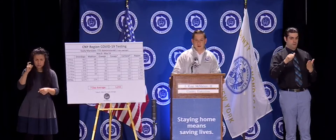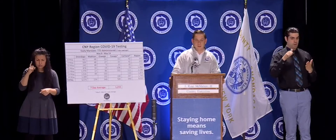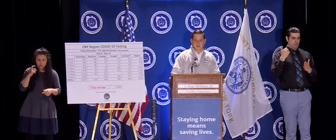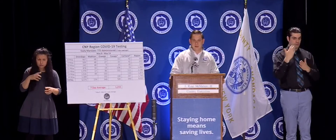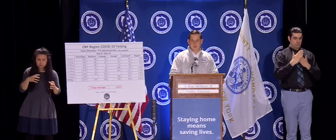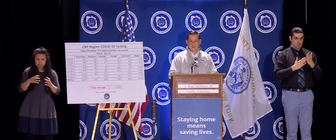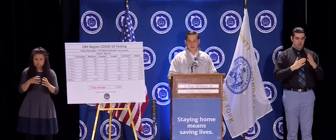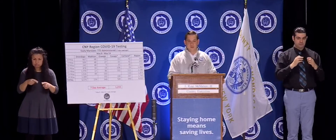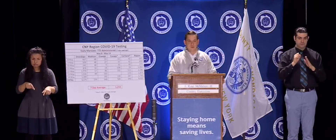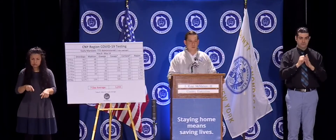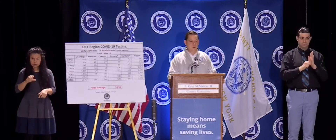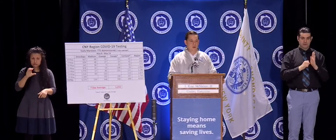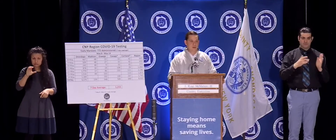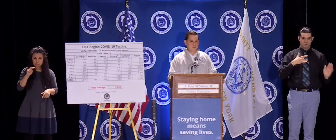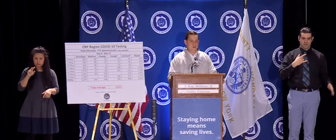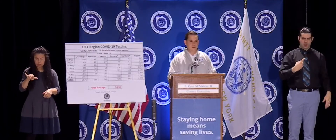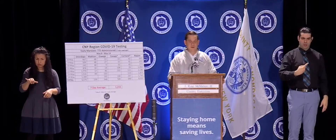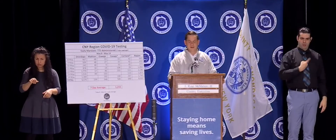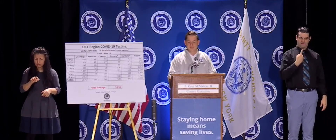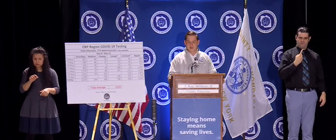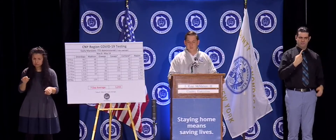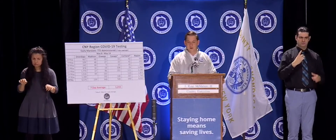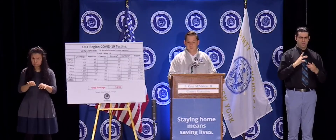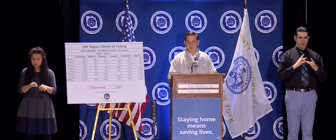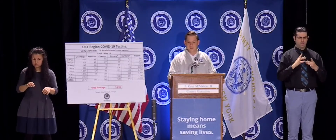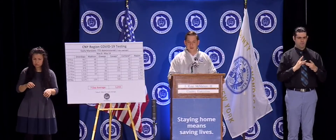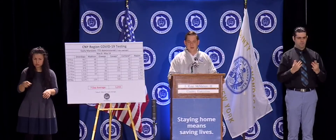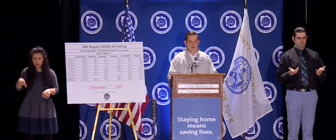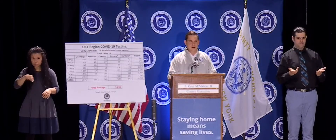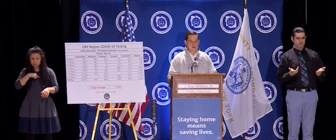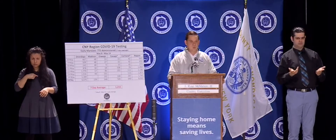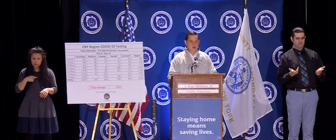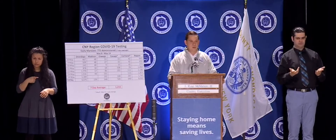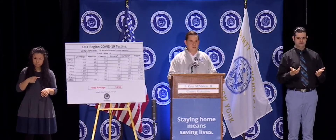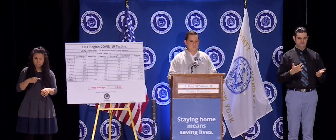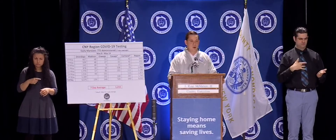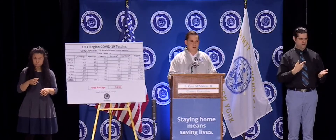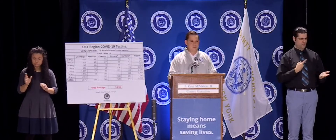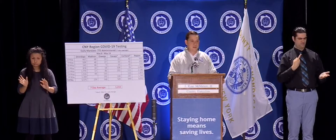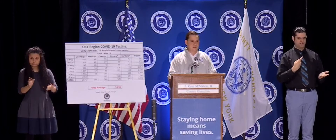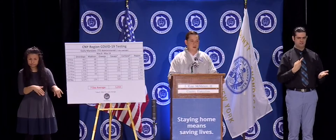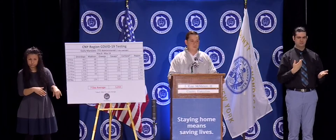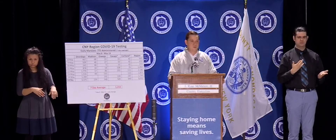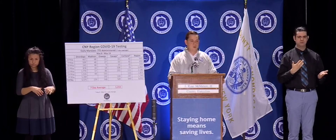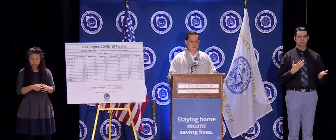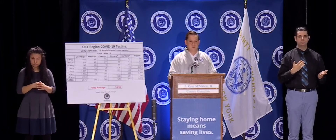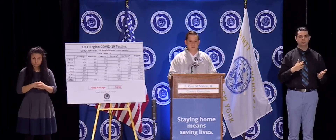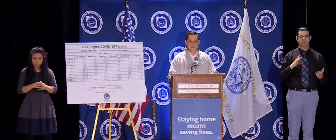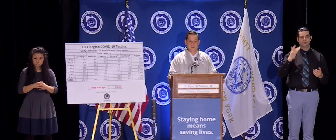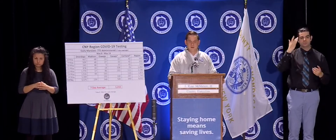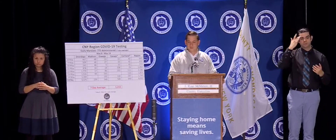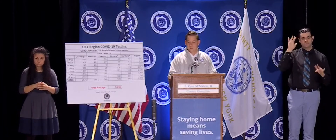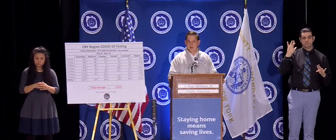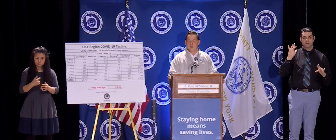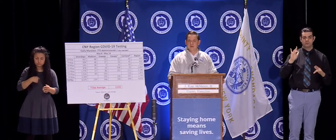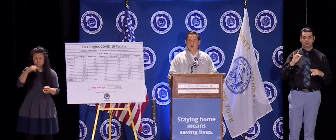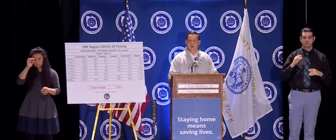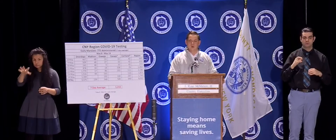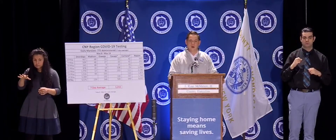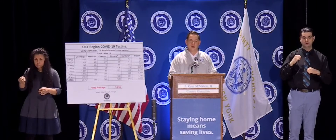concerned. Let me tell you where Central New York is to our friends in other parts of the state. It is where the smartest and toughest people in the state